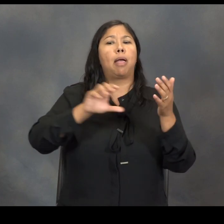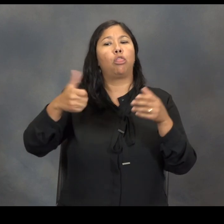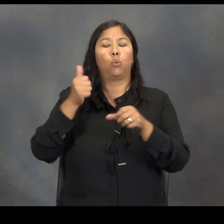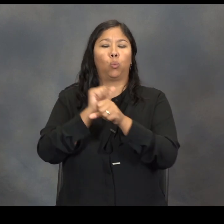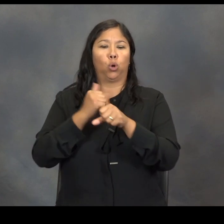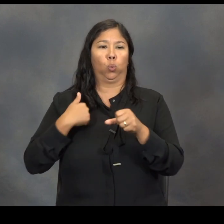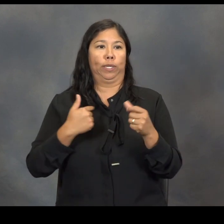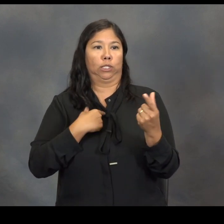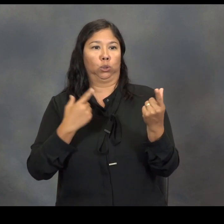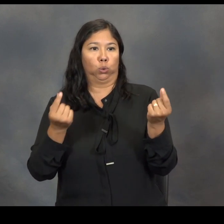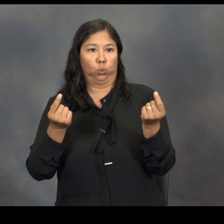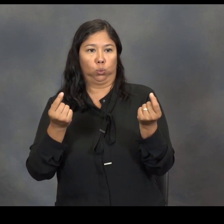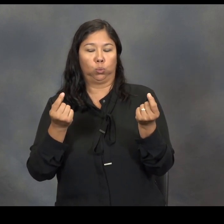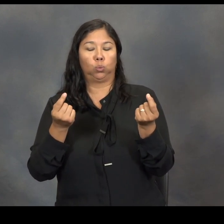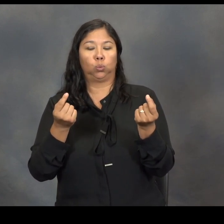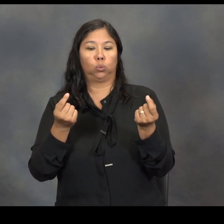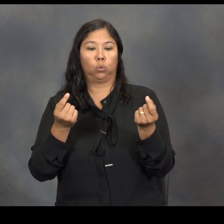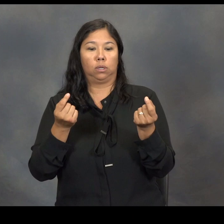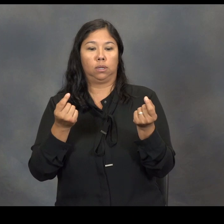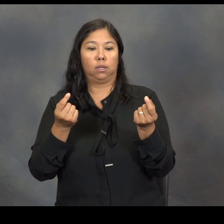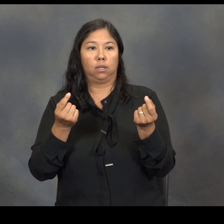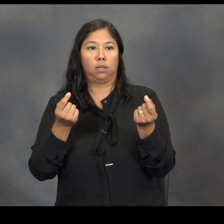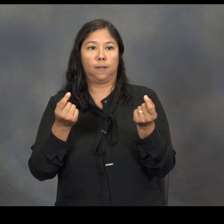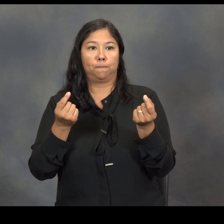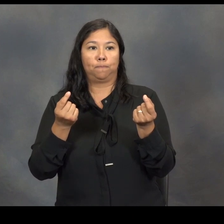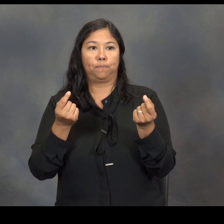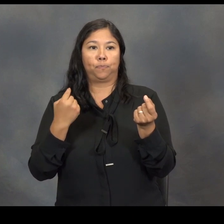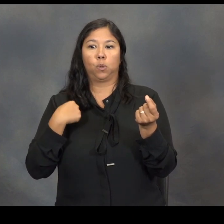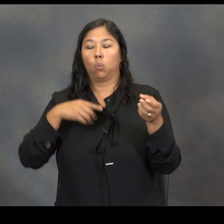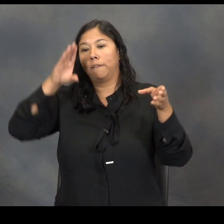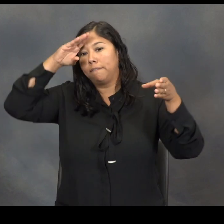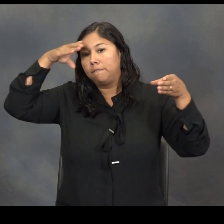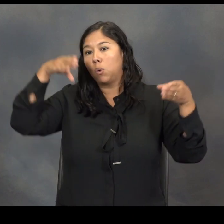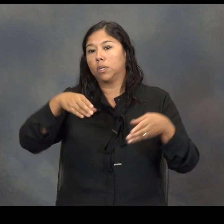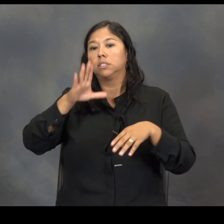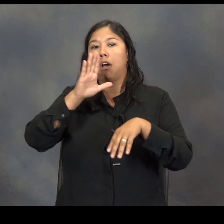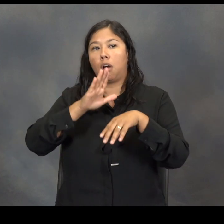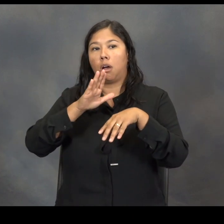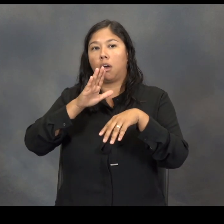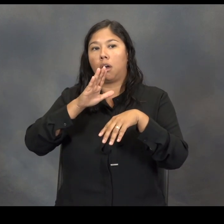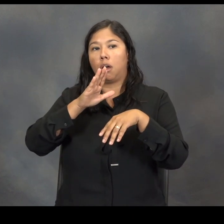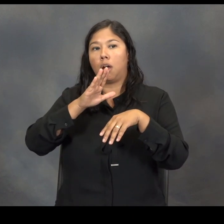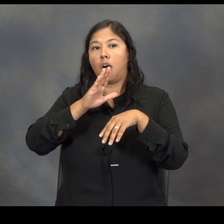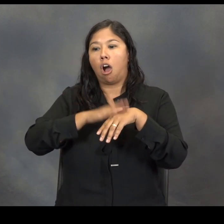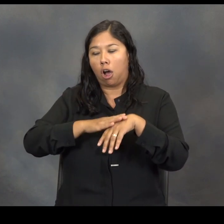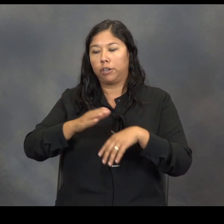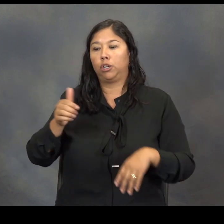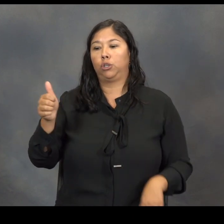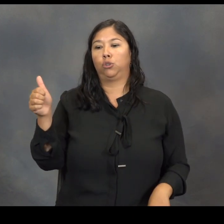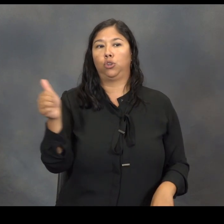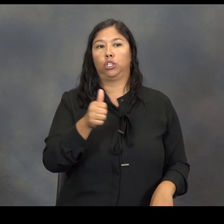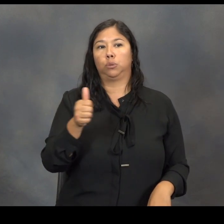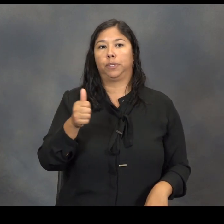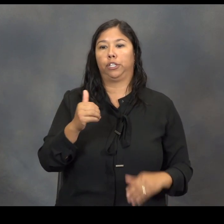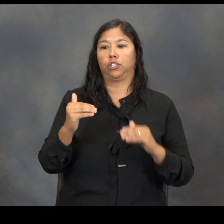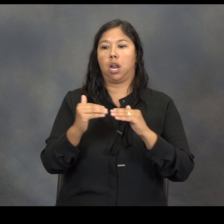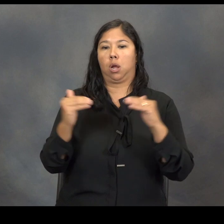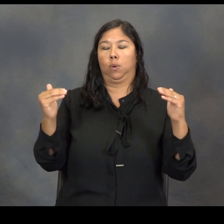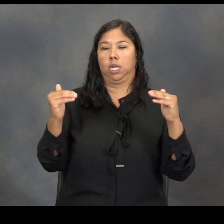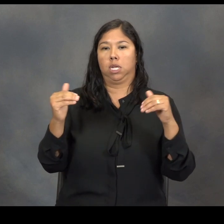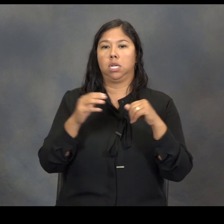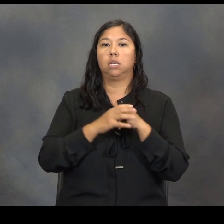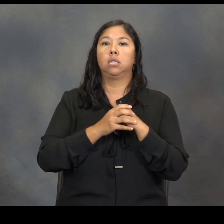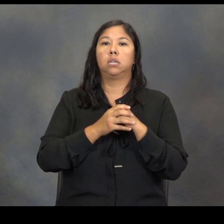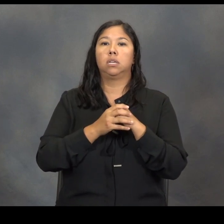do on a broader community level is focused on transportation equity. So that can be a